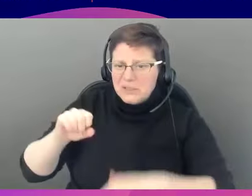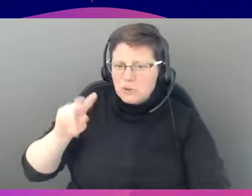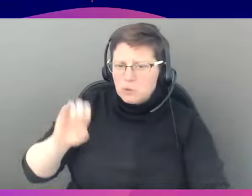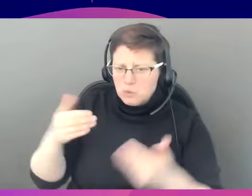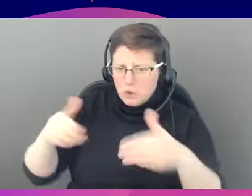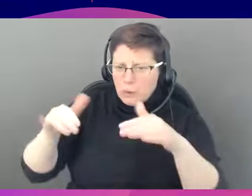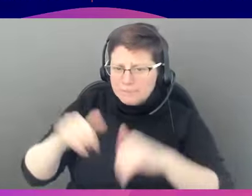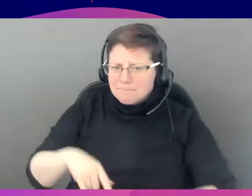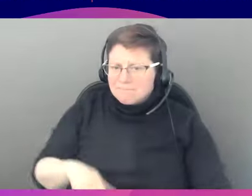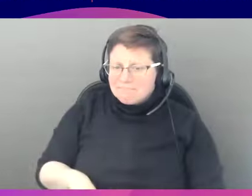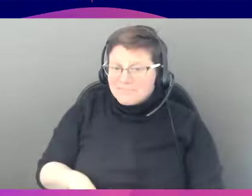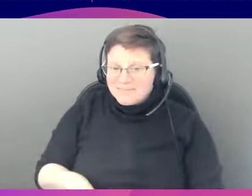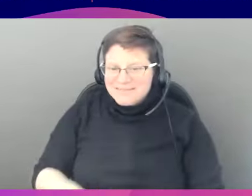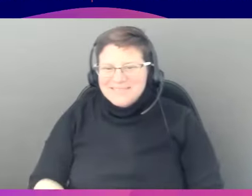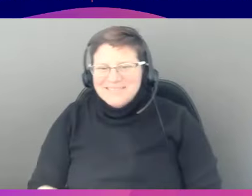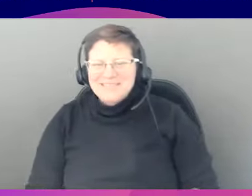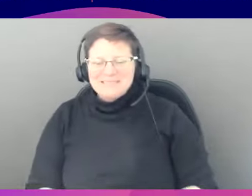probably on the same page.